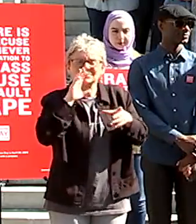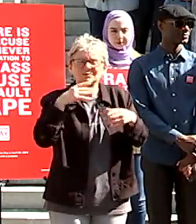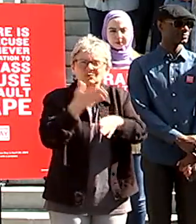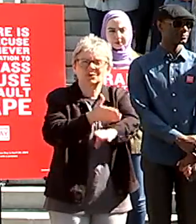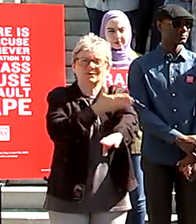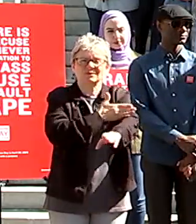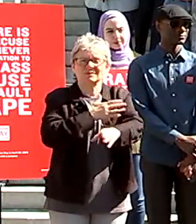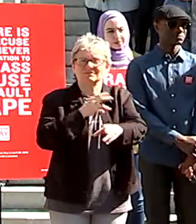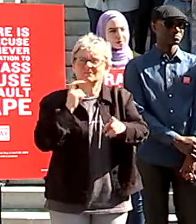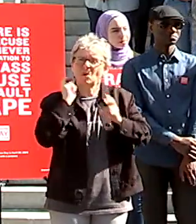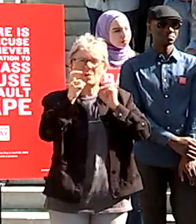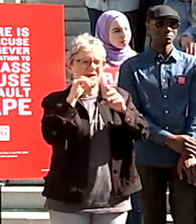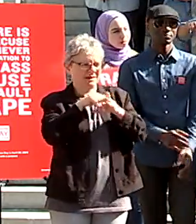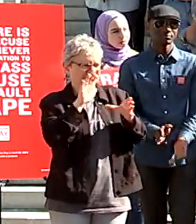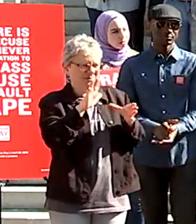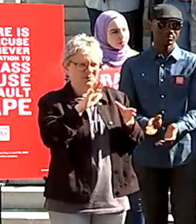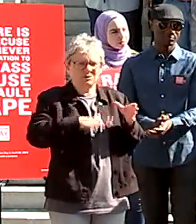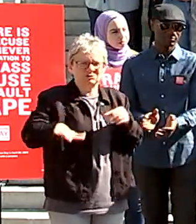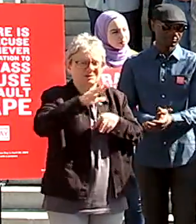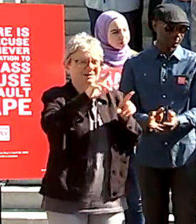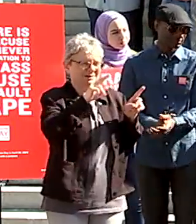the region. Nadine Lee.